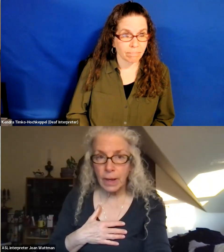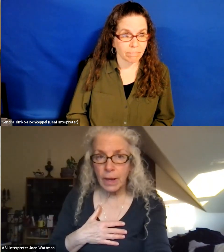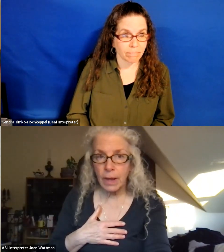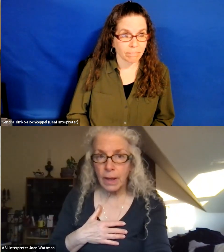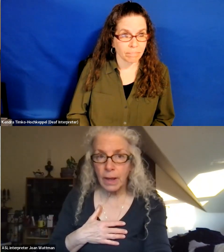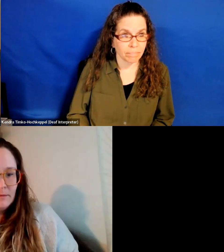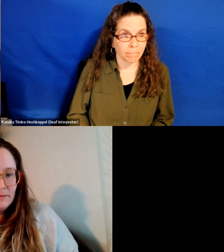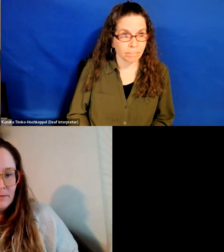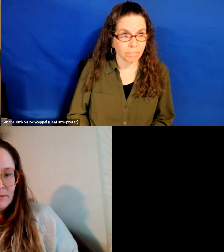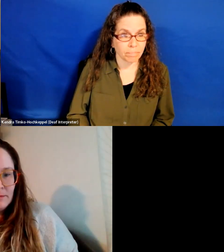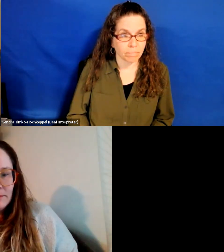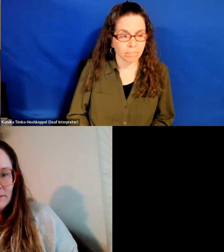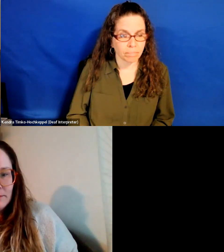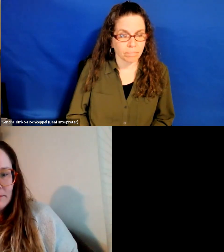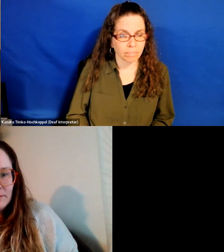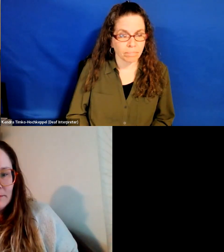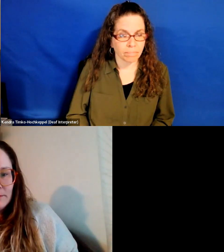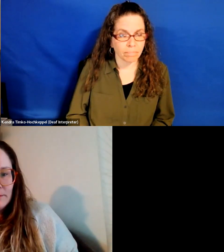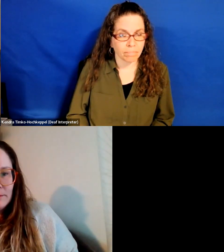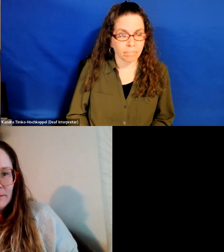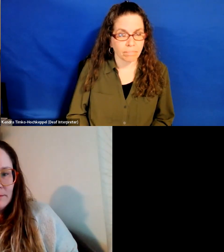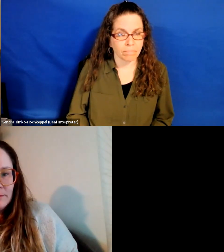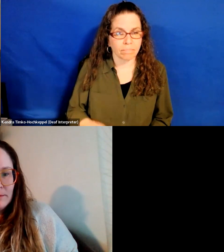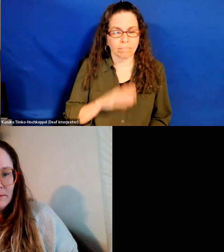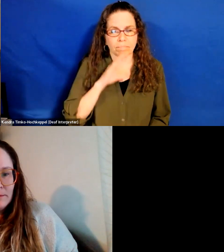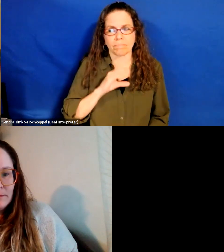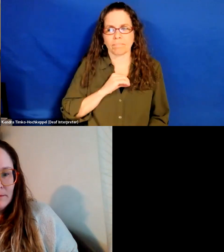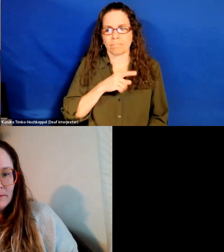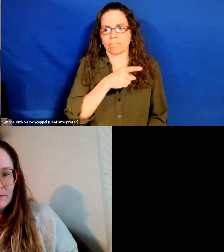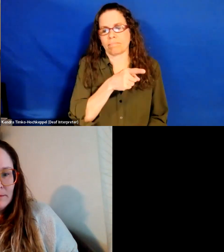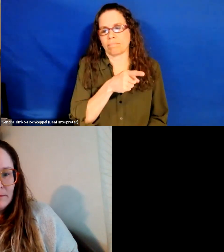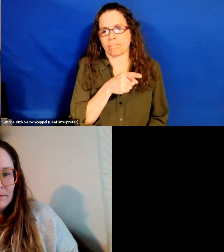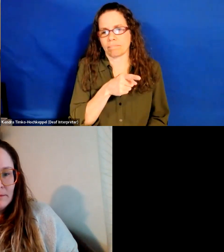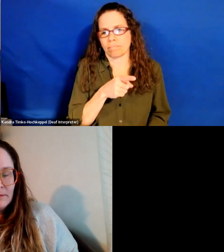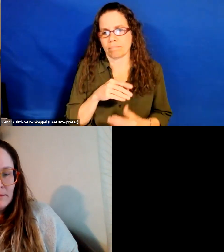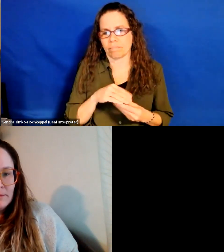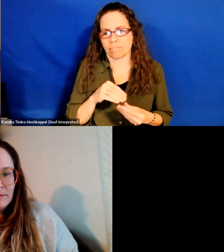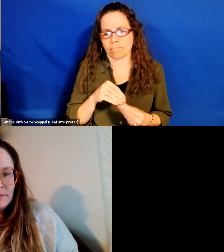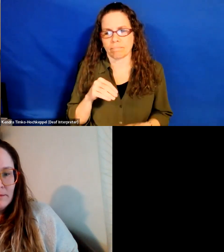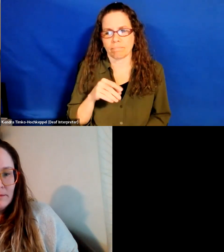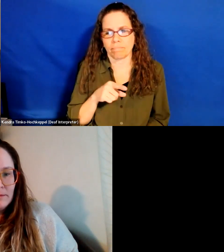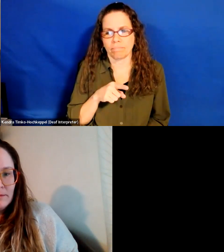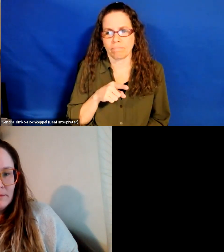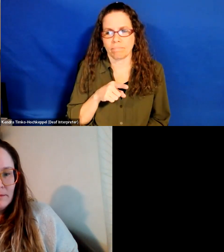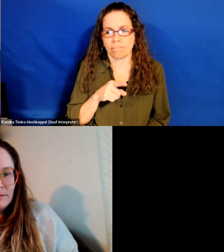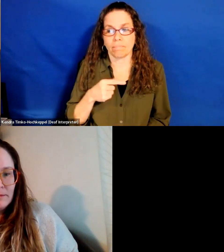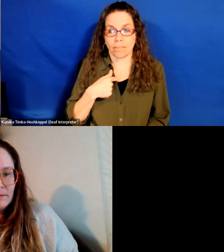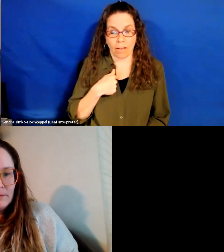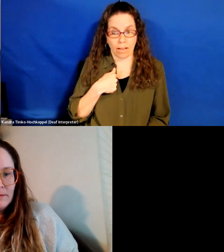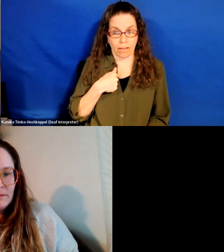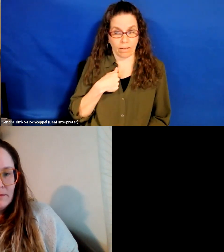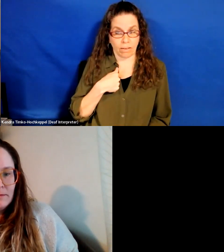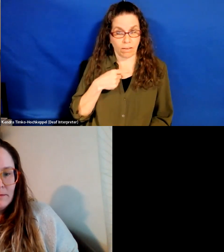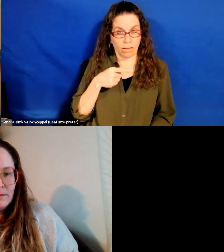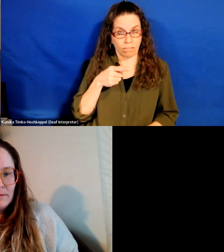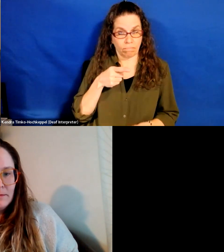The initial question is, if you'd like, would you like to make a comment now? Or would you like to wait until later in the session to be able to make